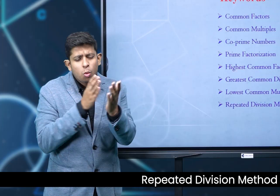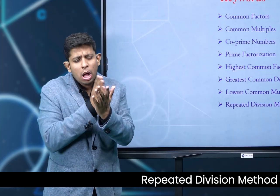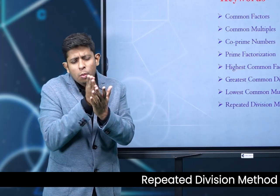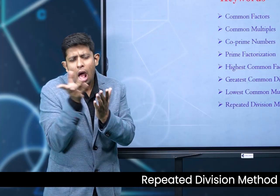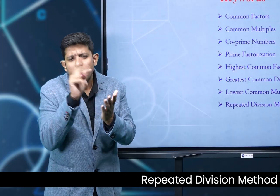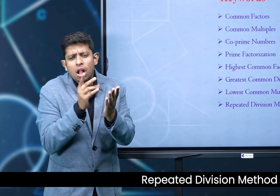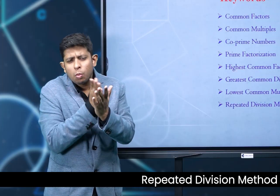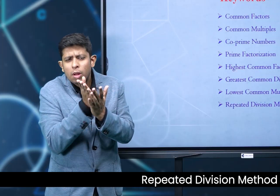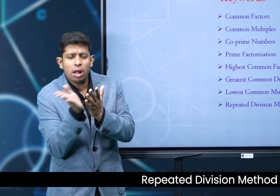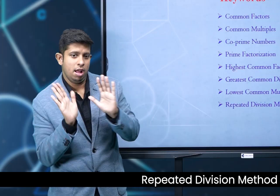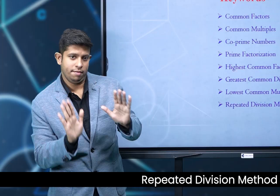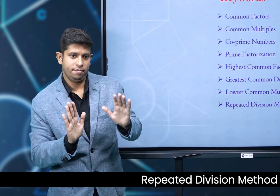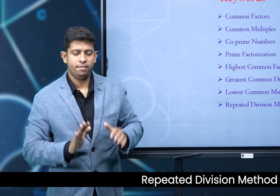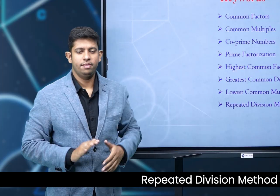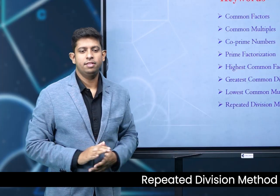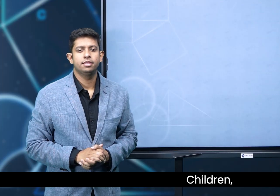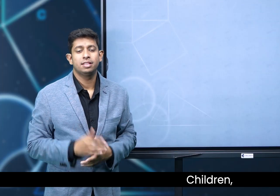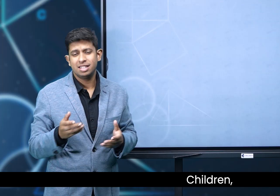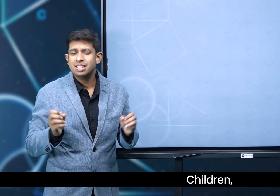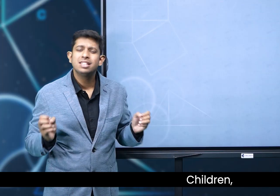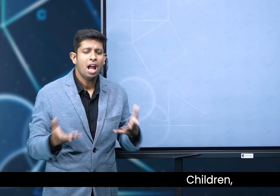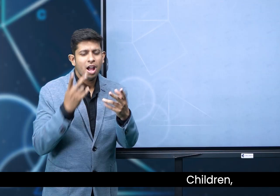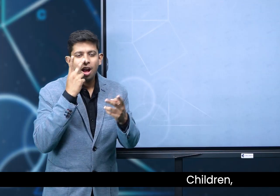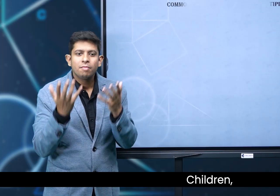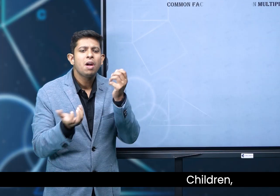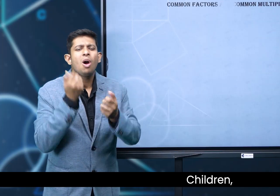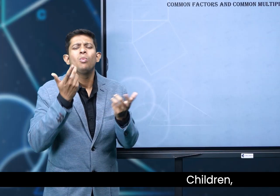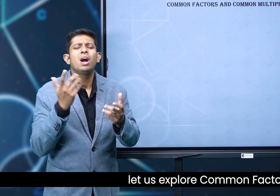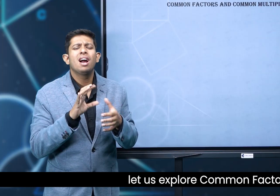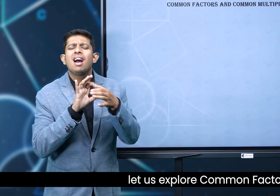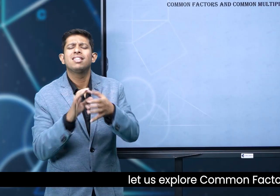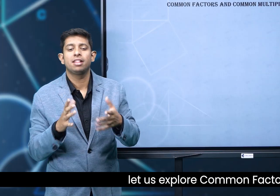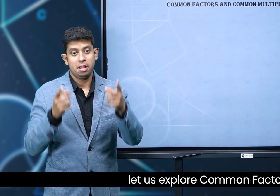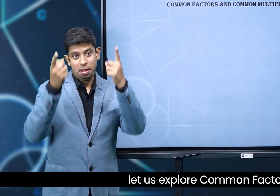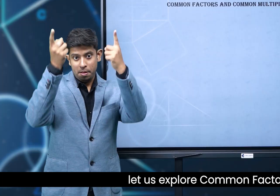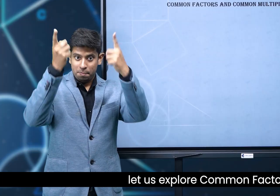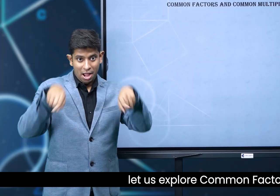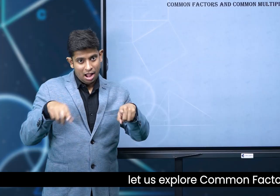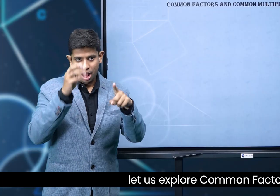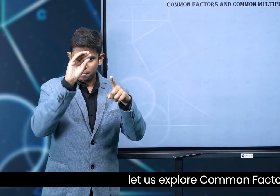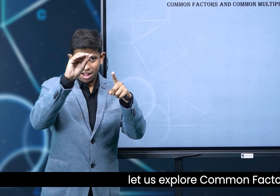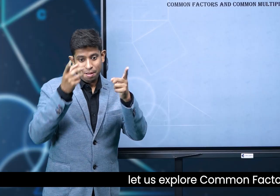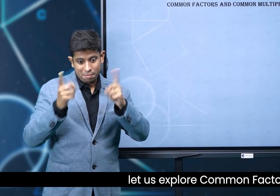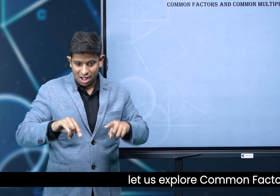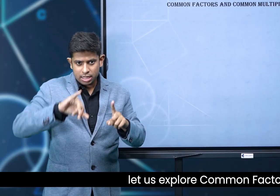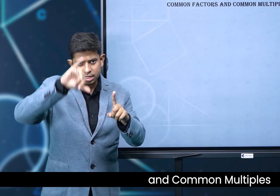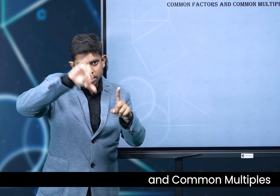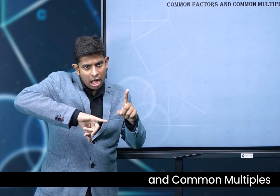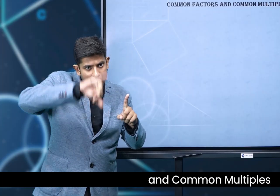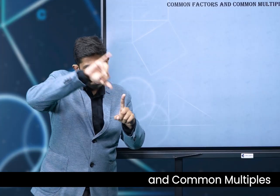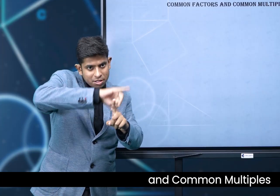repeated division method. Children, let us explore common factors and common